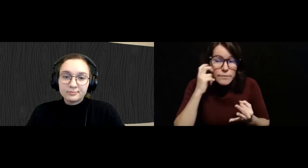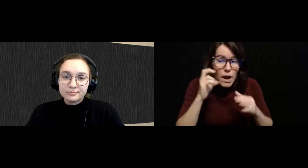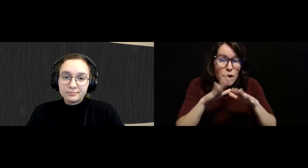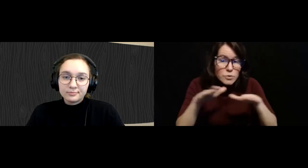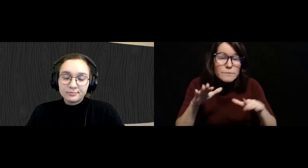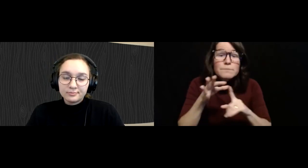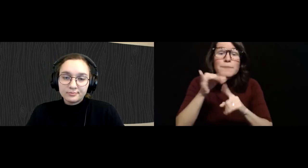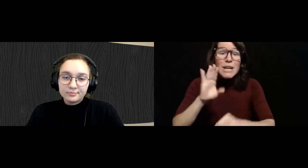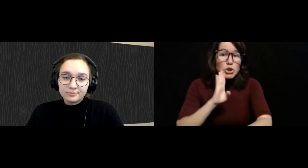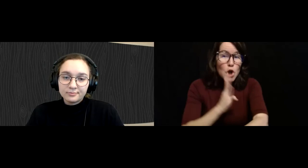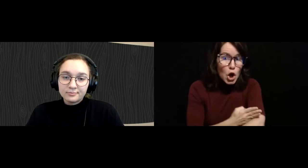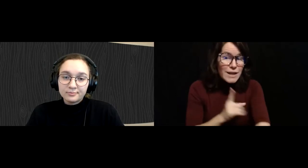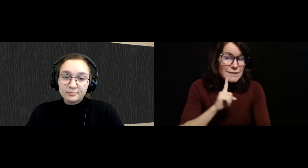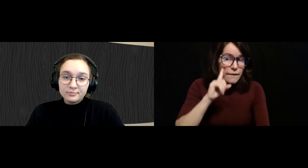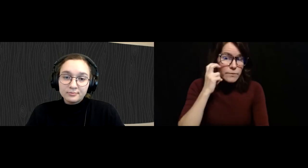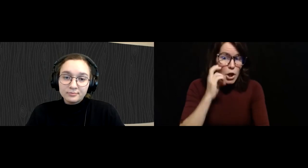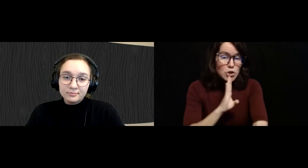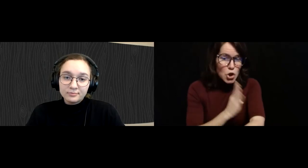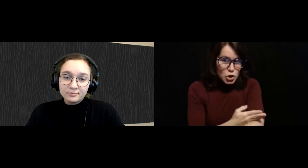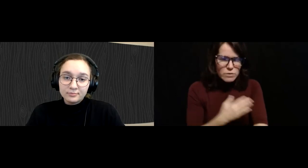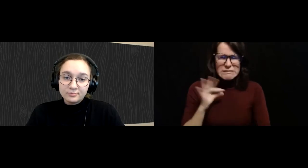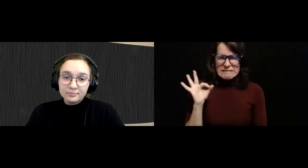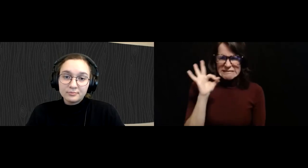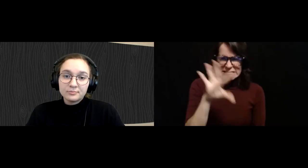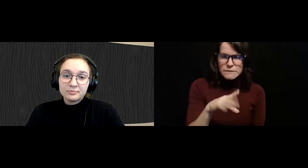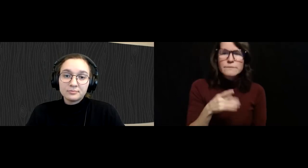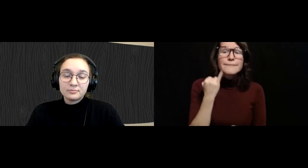will go quickly. So with deafblind children,